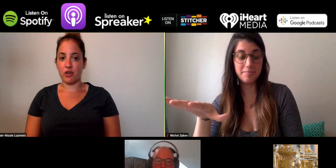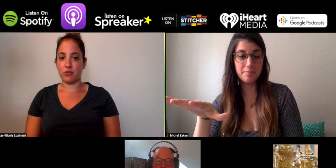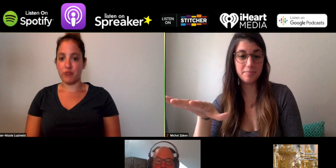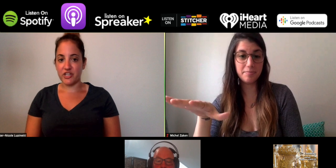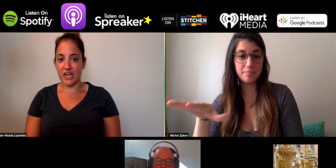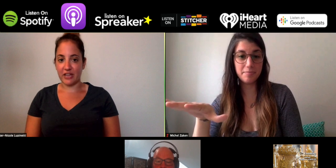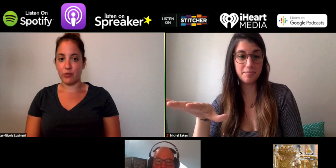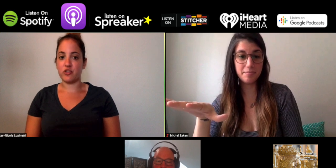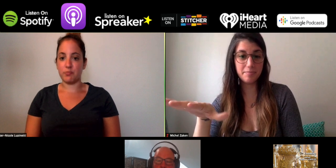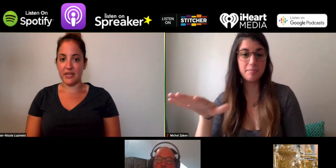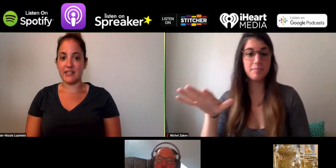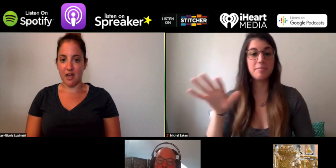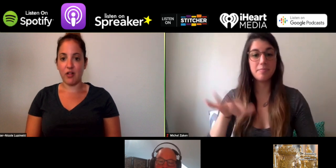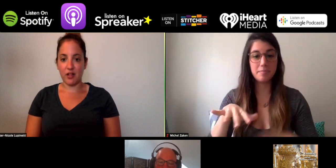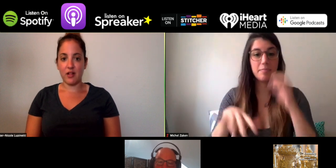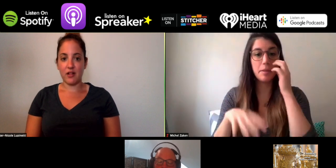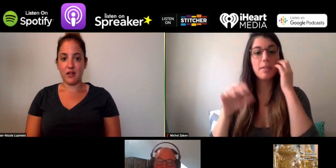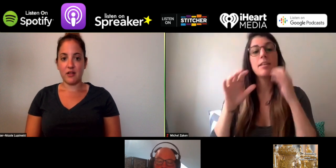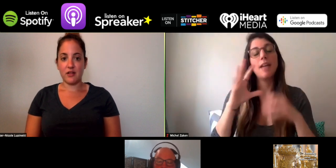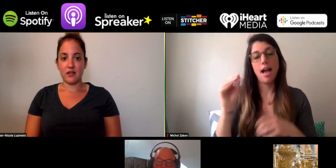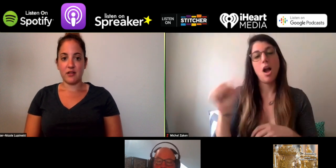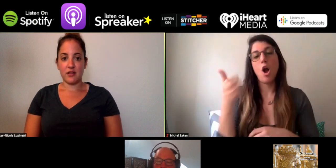language called the British Sign Language or BSL.